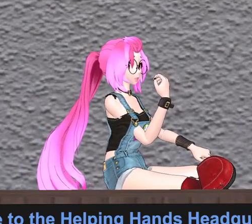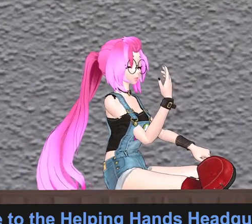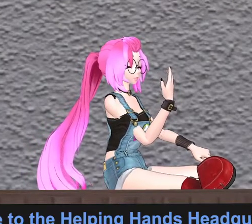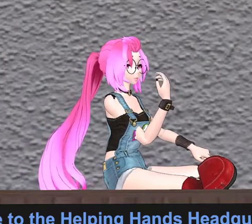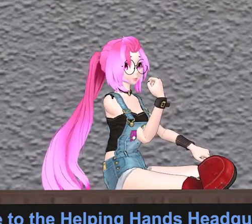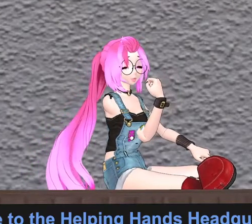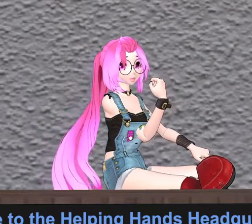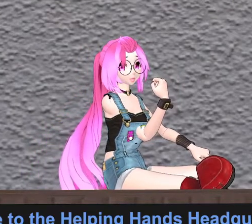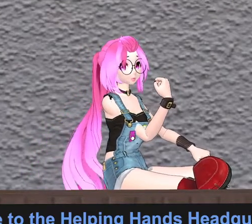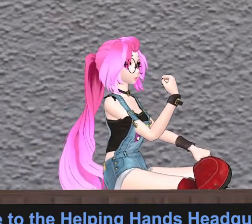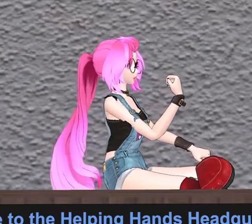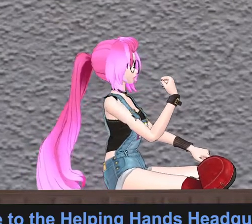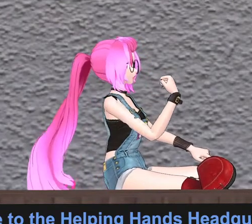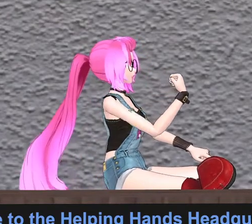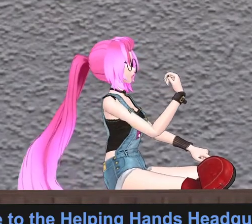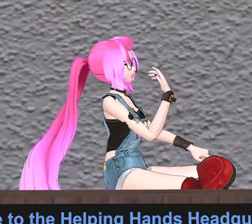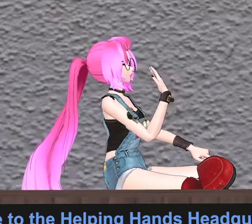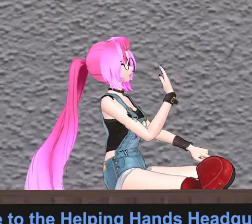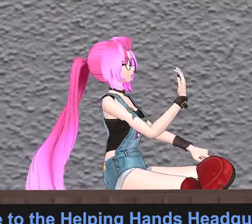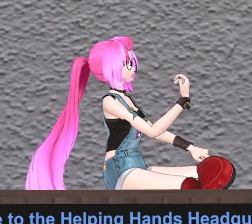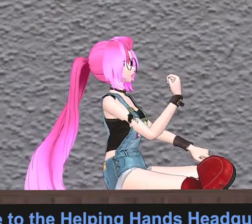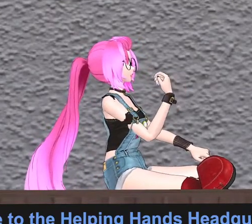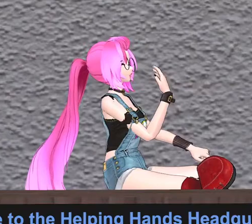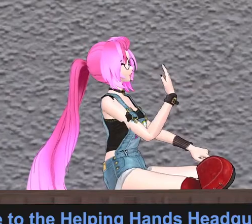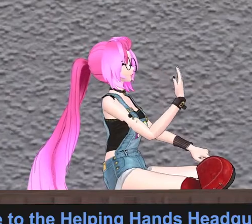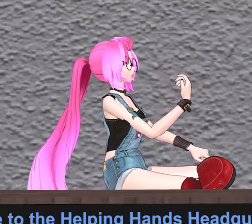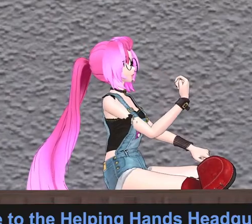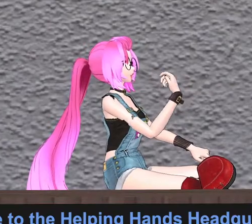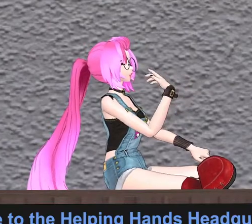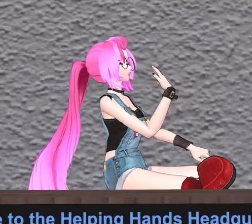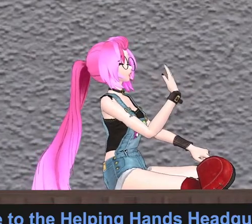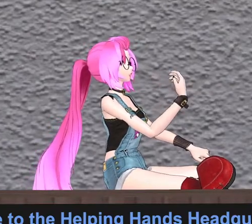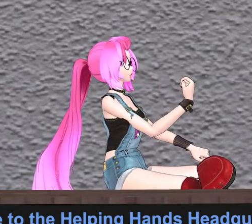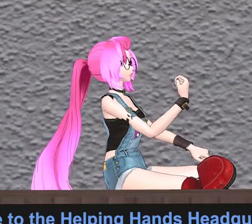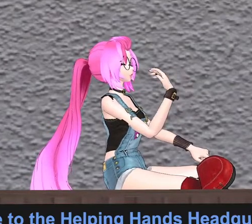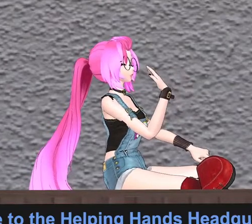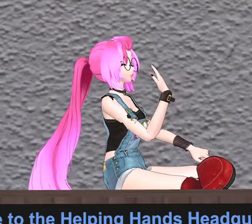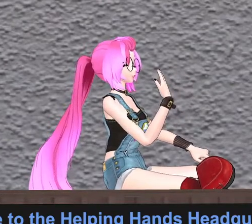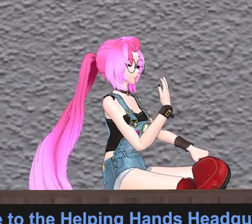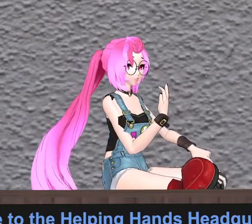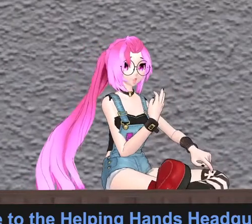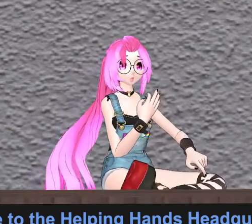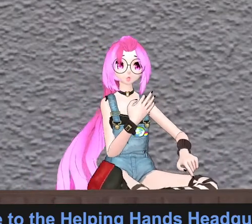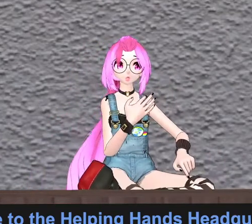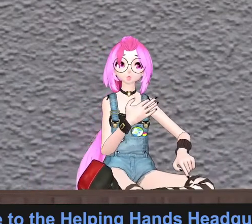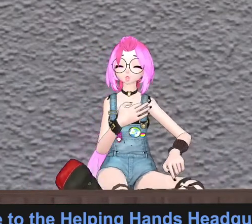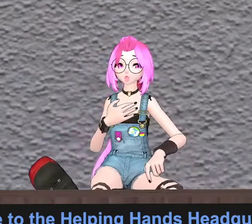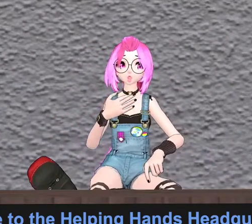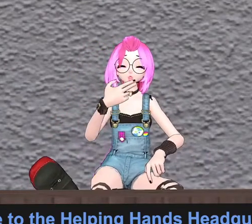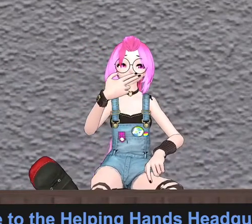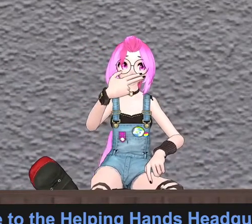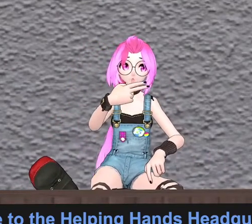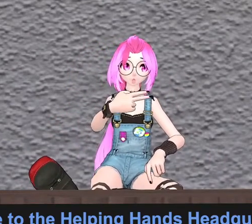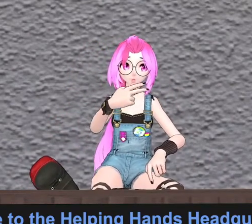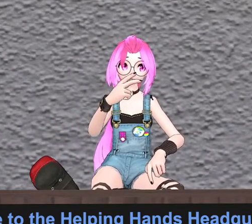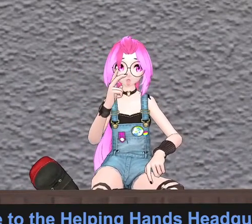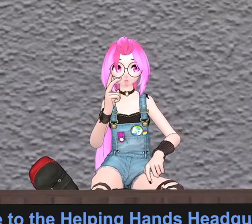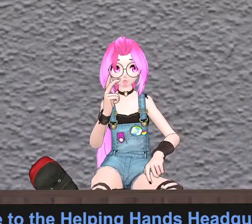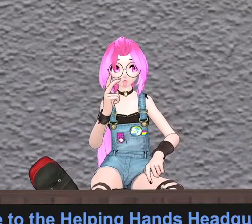haven't seen this until, wait, hold on, it's more like this. There you go, going inwards. So There we go. So you could either do Hong